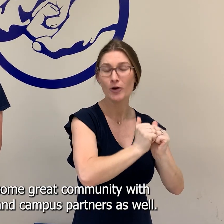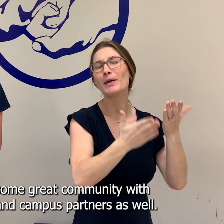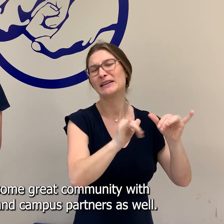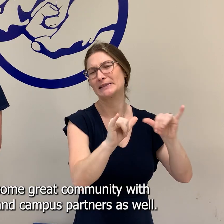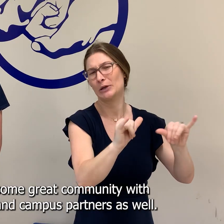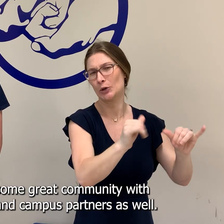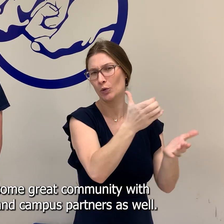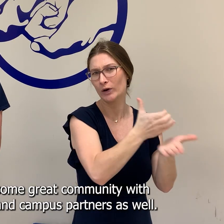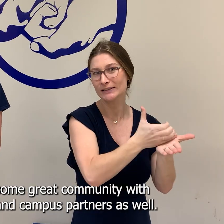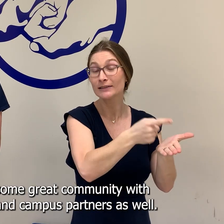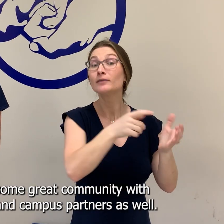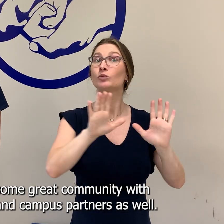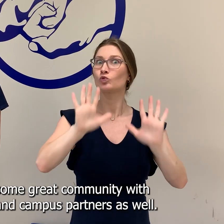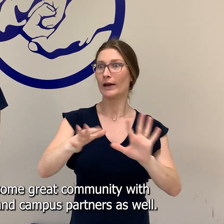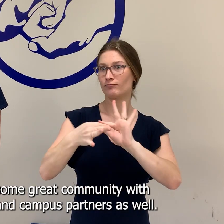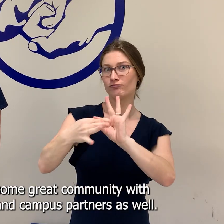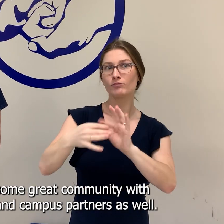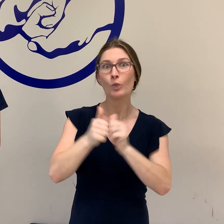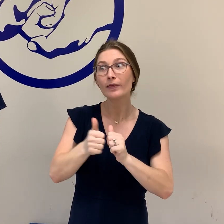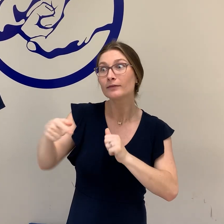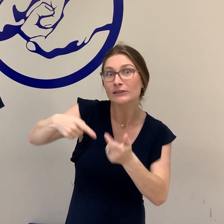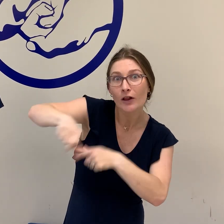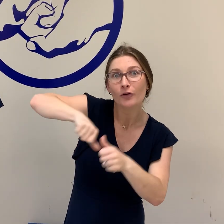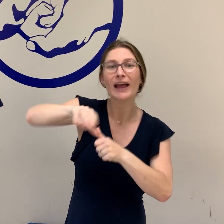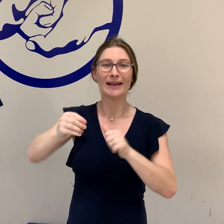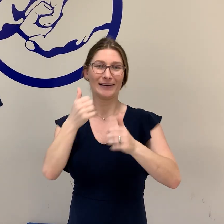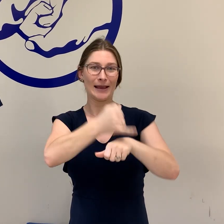well and build some great community with each other and campus partners as well.